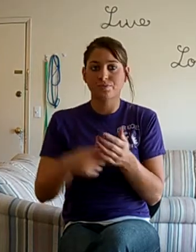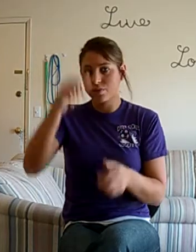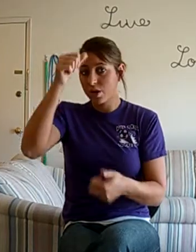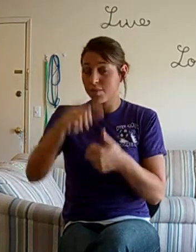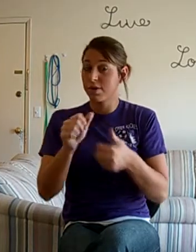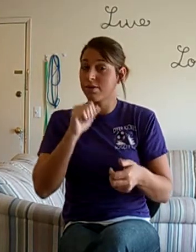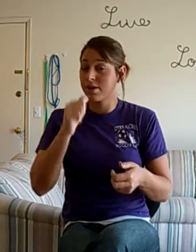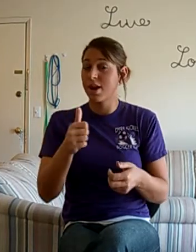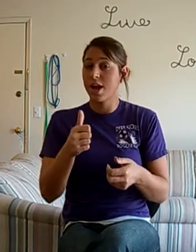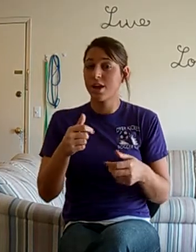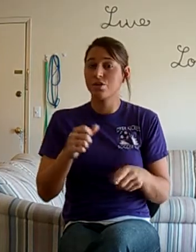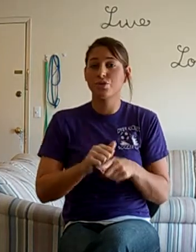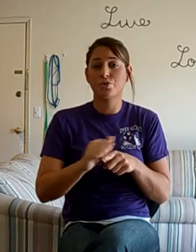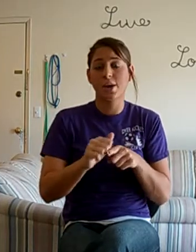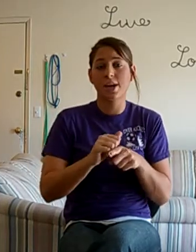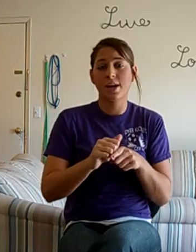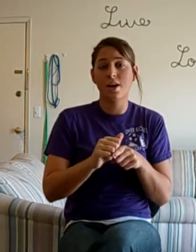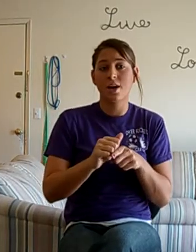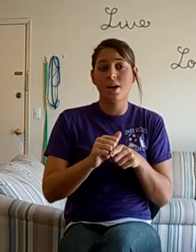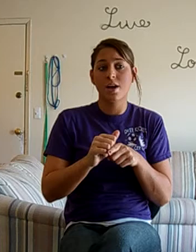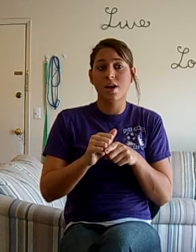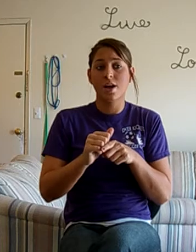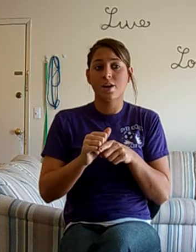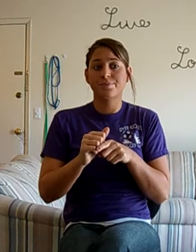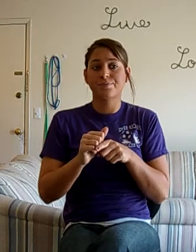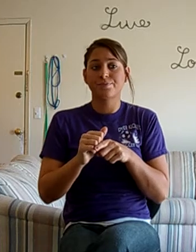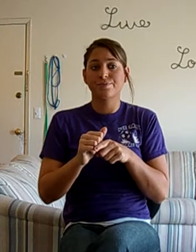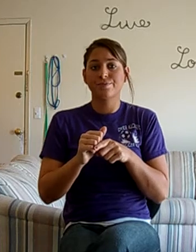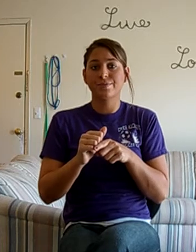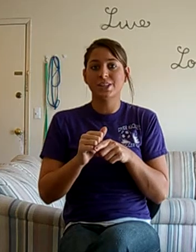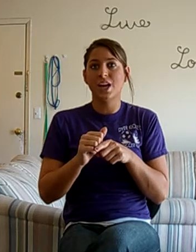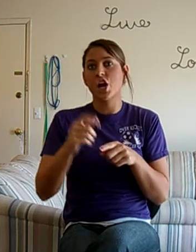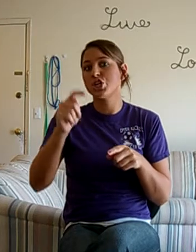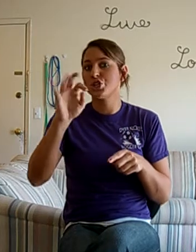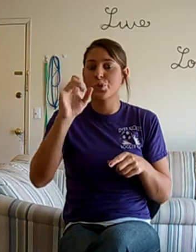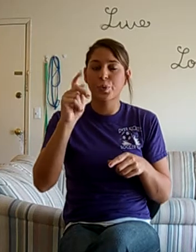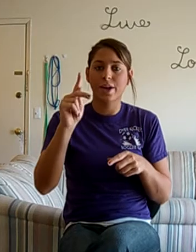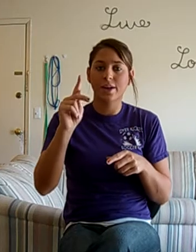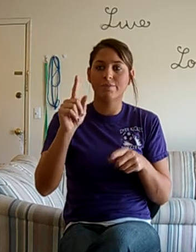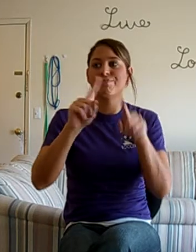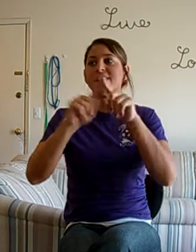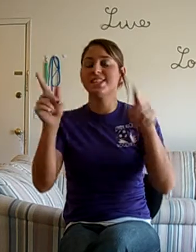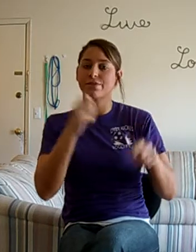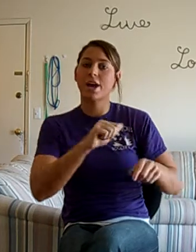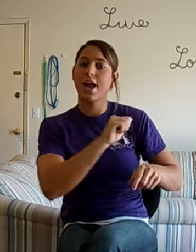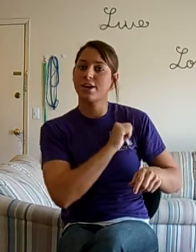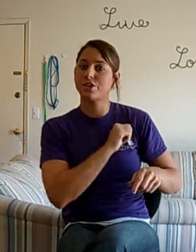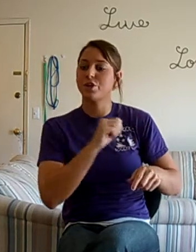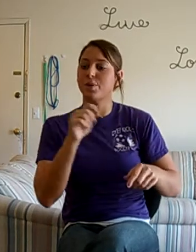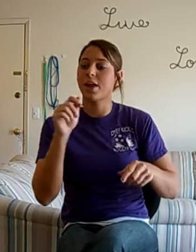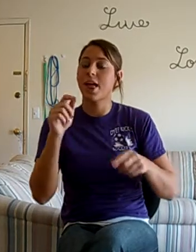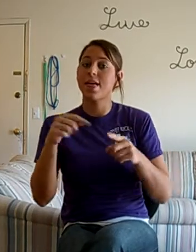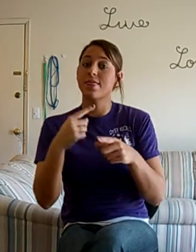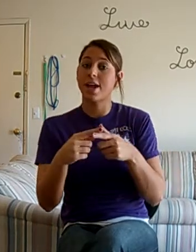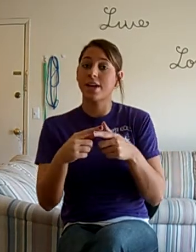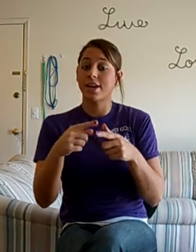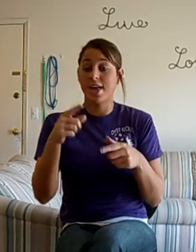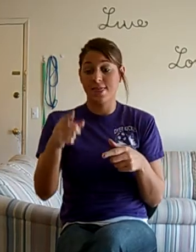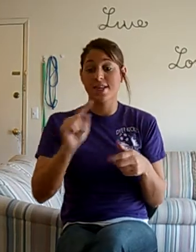trick here. When training a trick, you're going to have a different attitude. But this is one of those required commands that all dogs